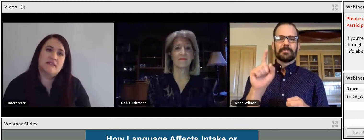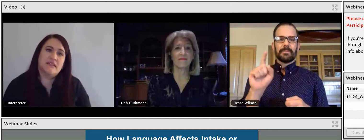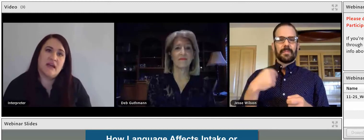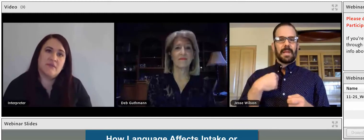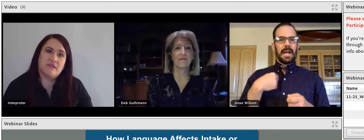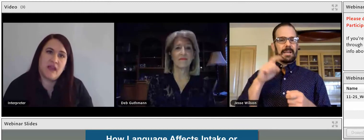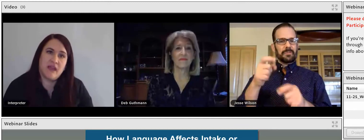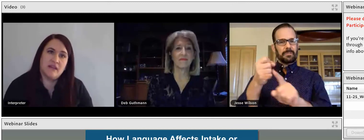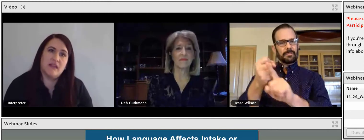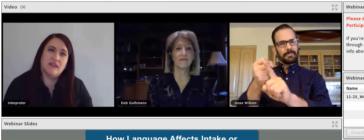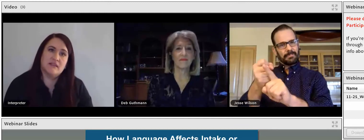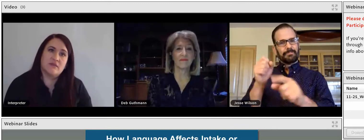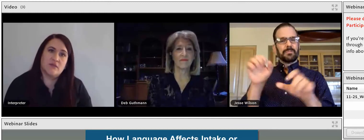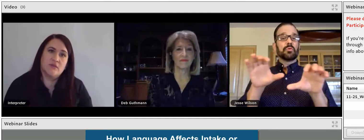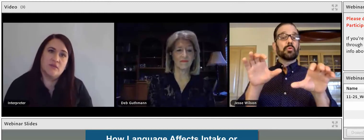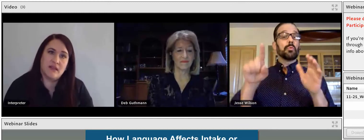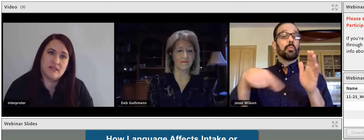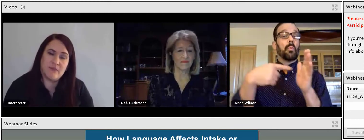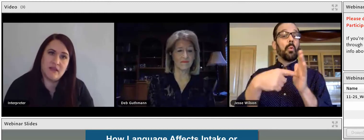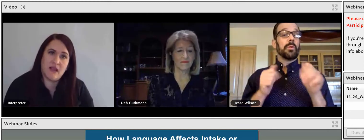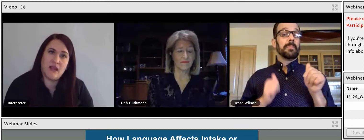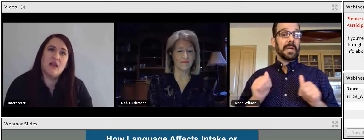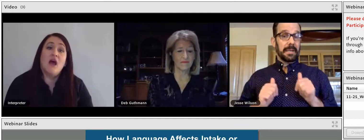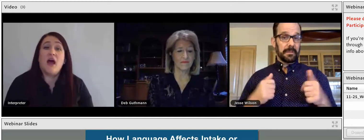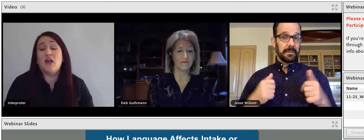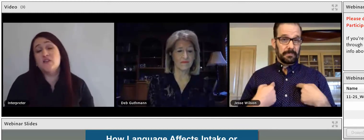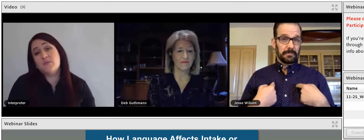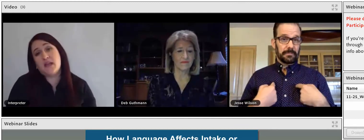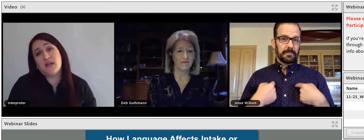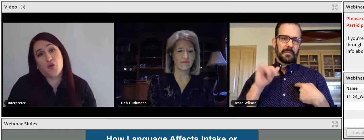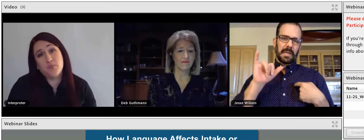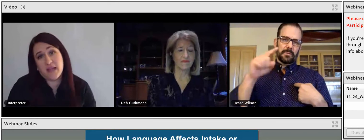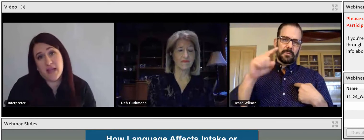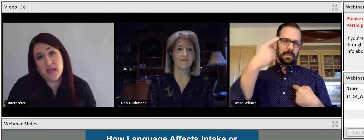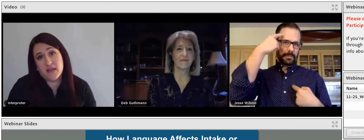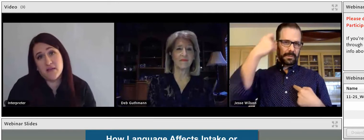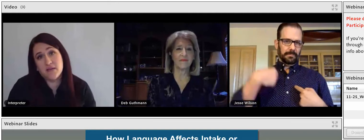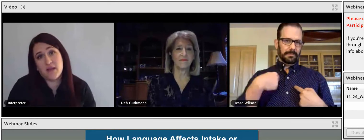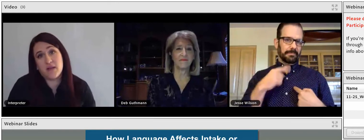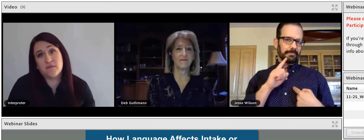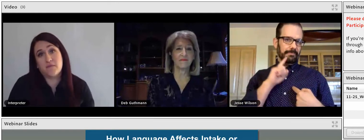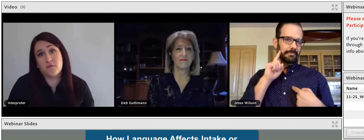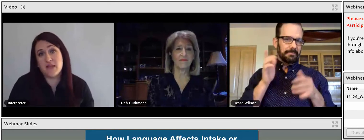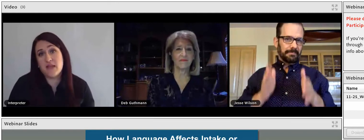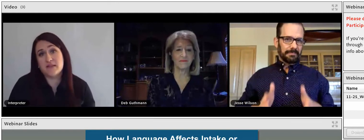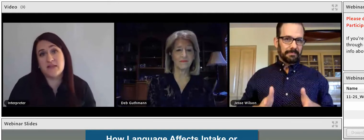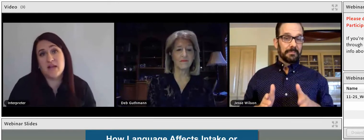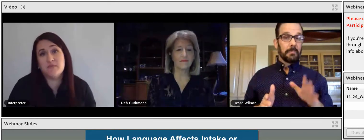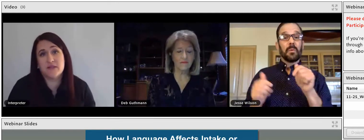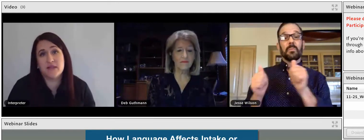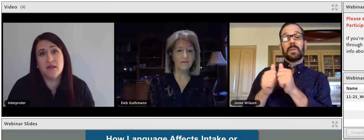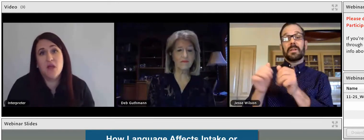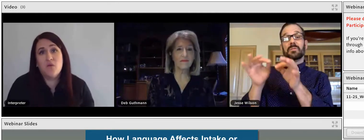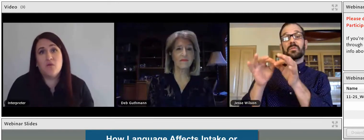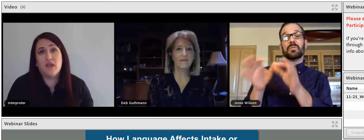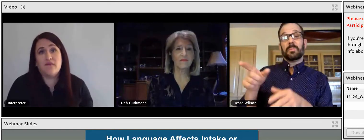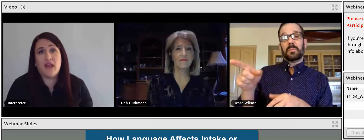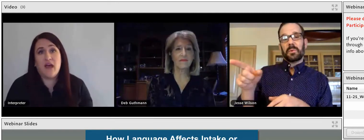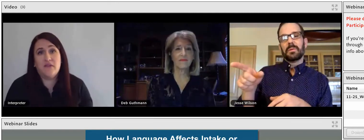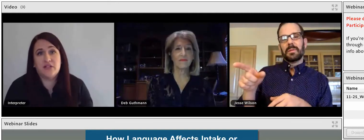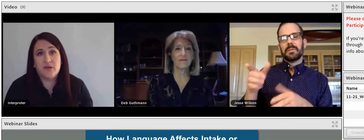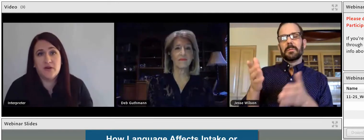How I adapt that is through expanding. I also might role play, like for me as a deaf